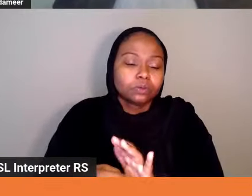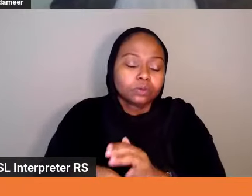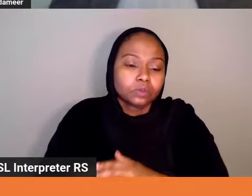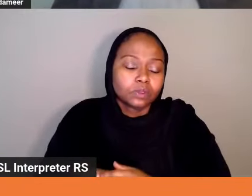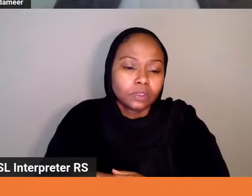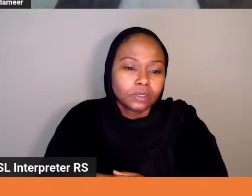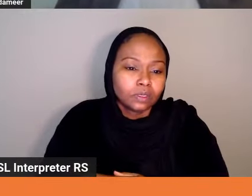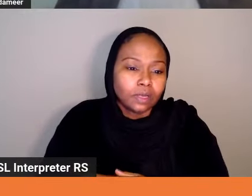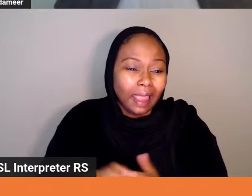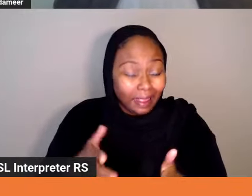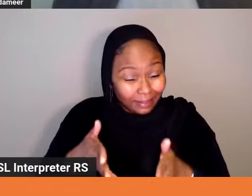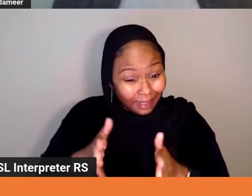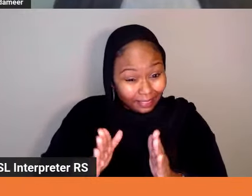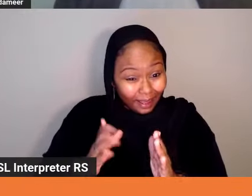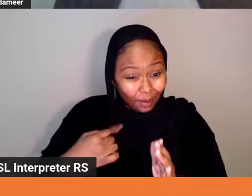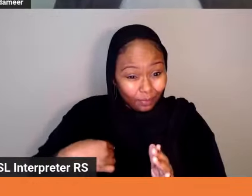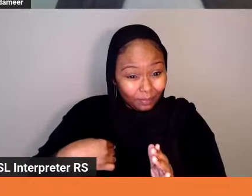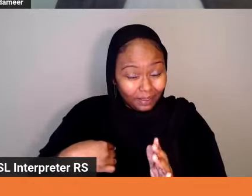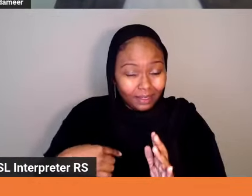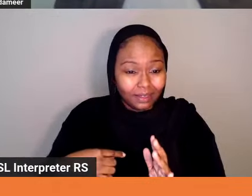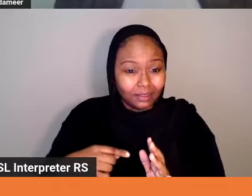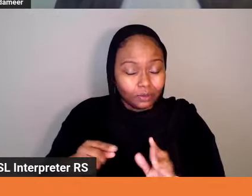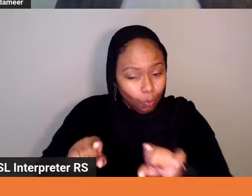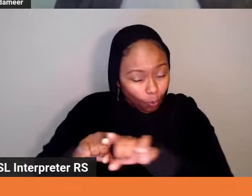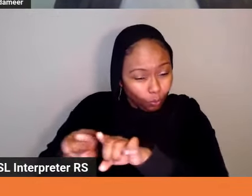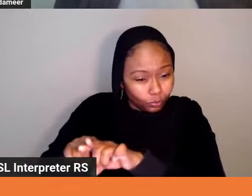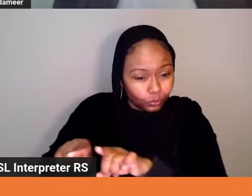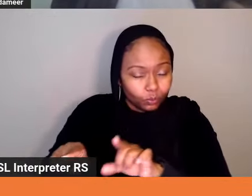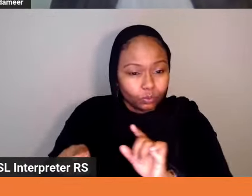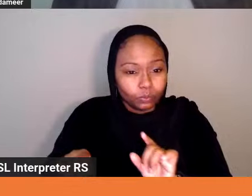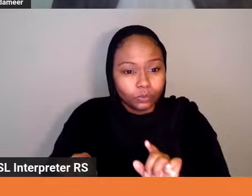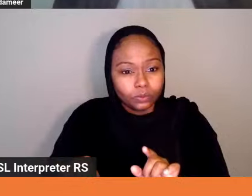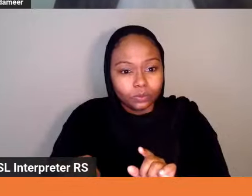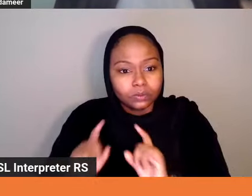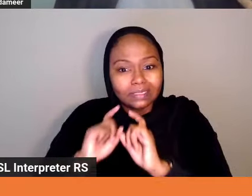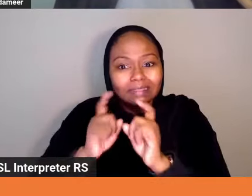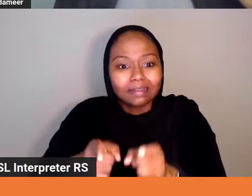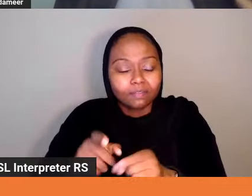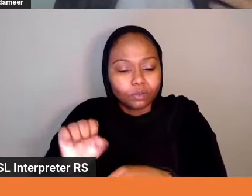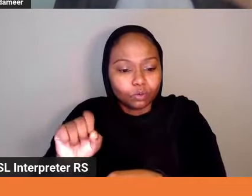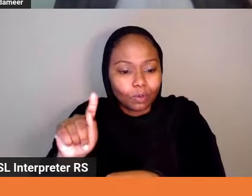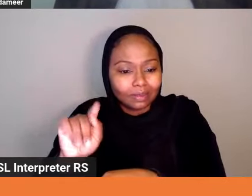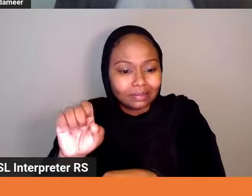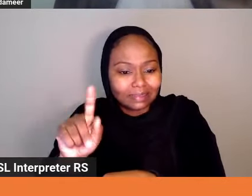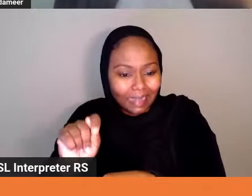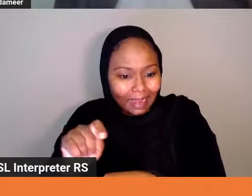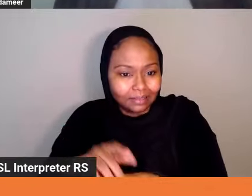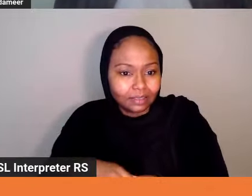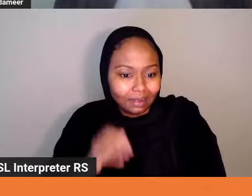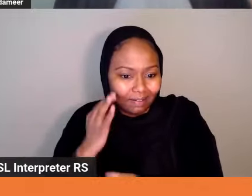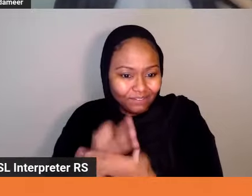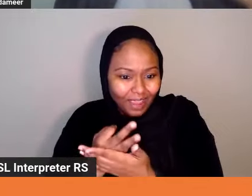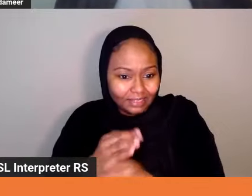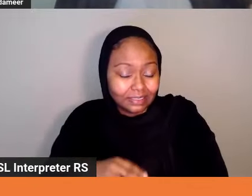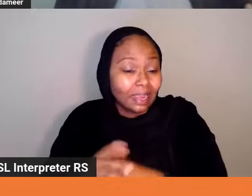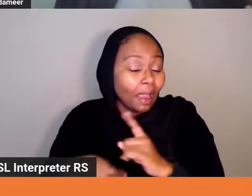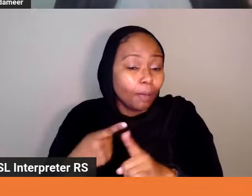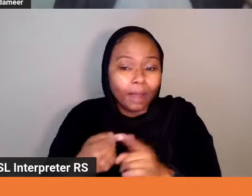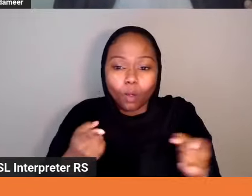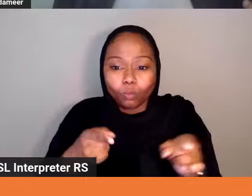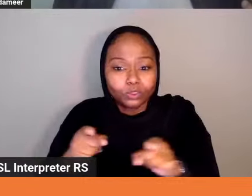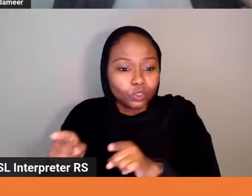I allow me as well to give you some statistics and facts about what's